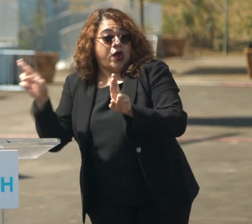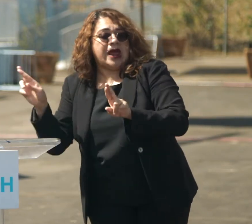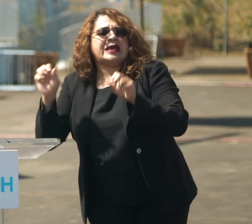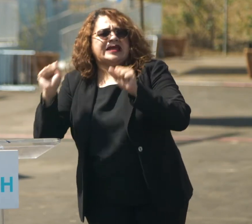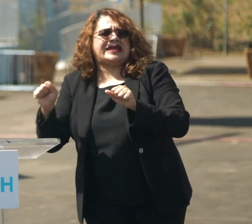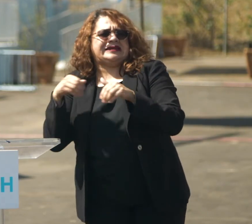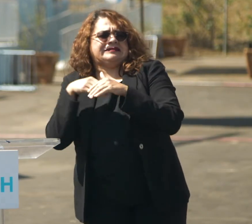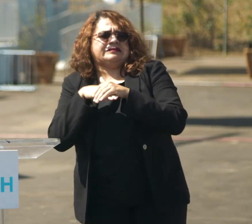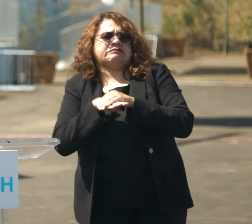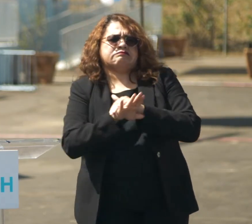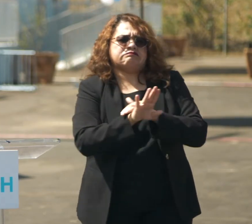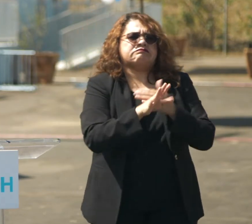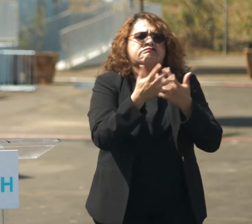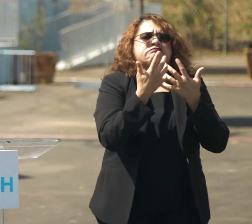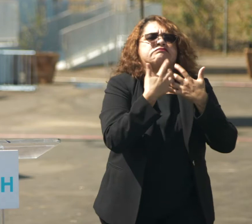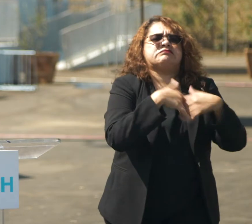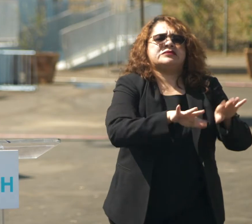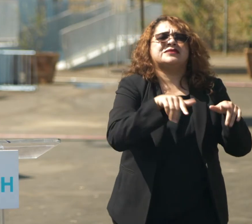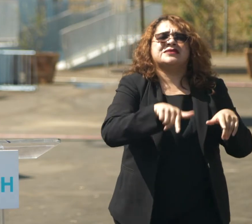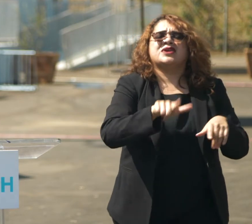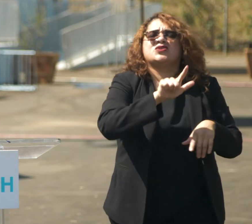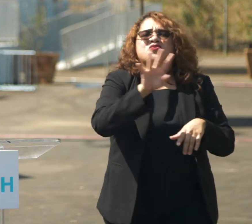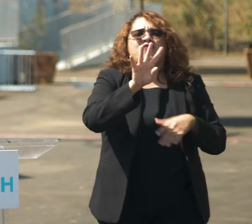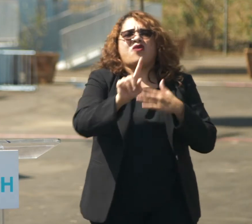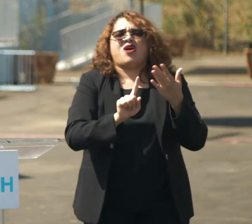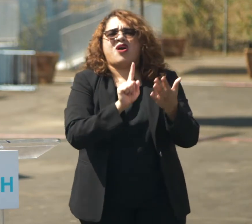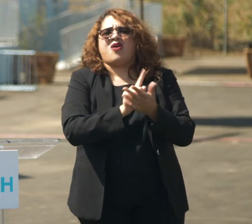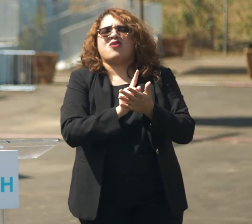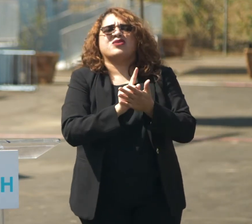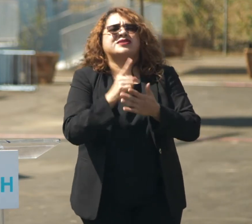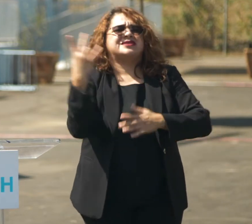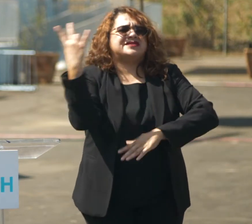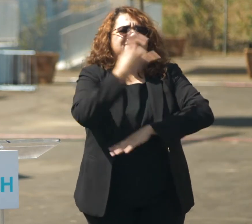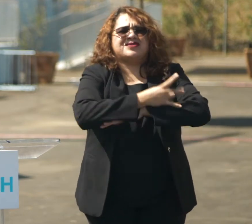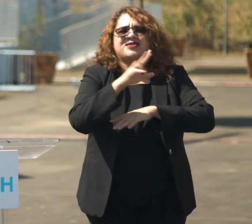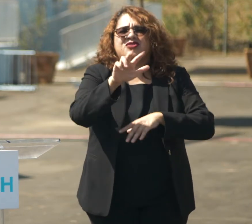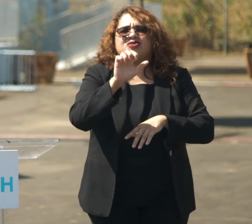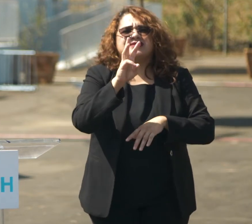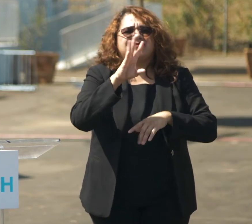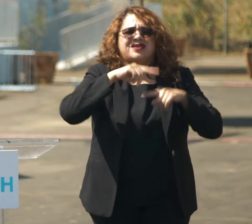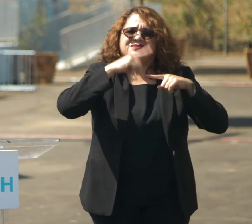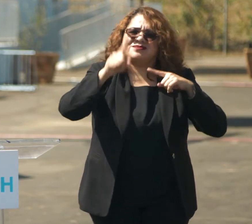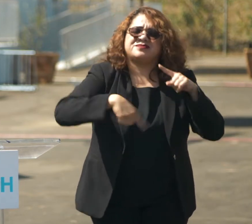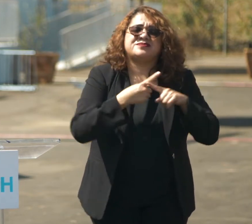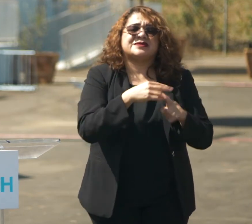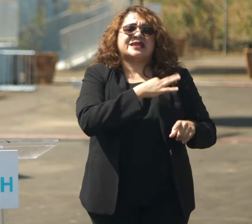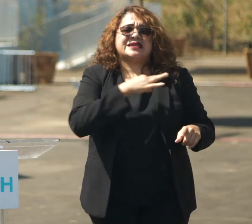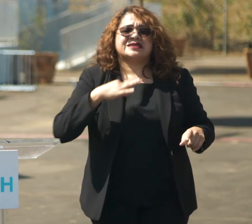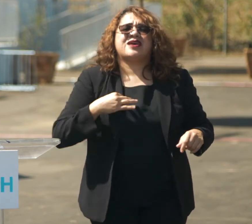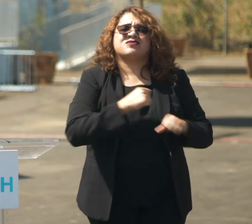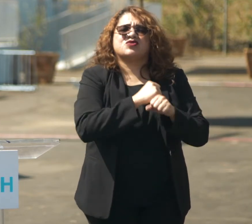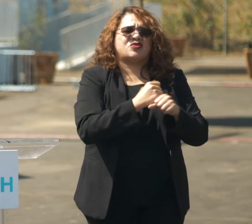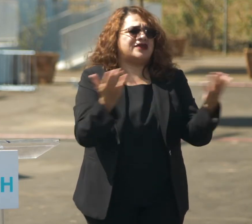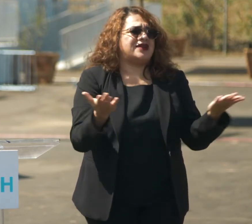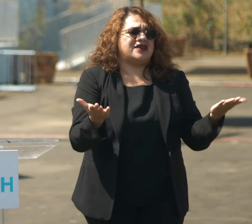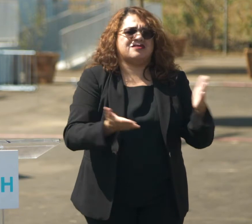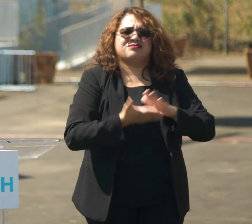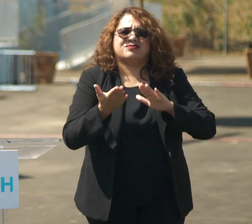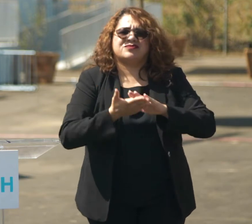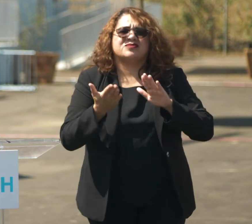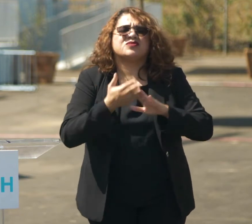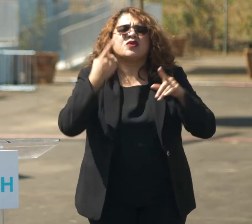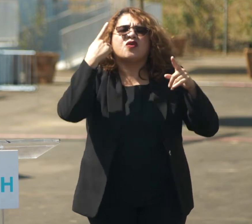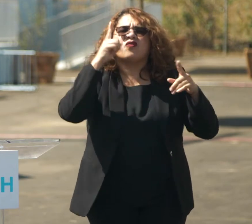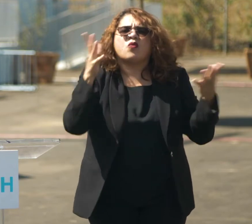operate year round, 24 hours a day, 7 days a week. Staff and security will be on site at all times for the safety